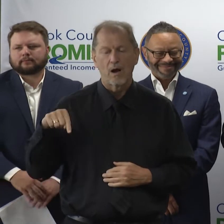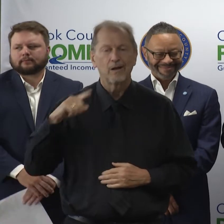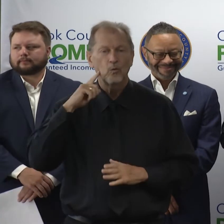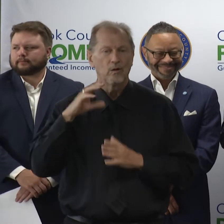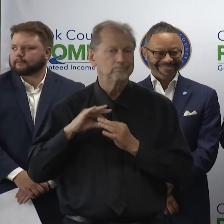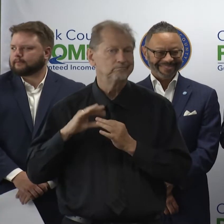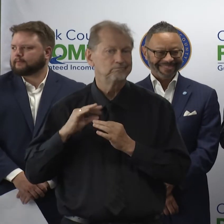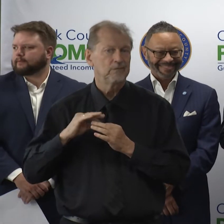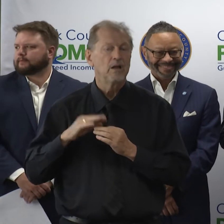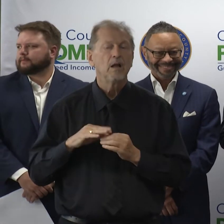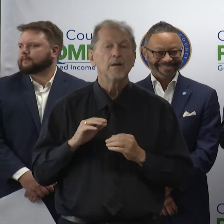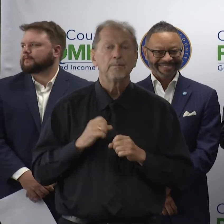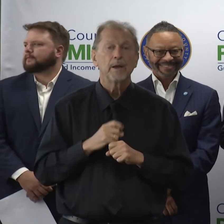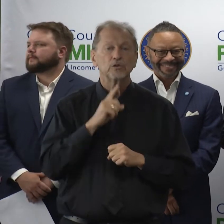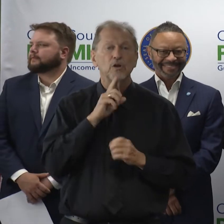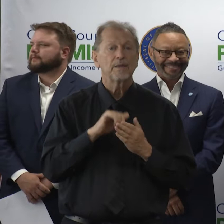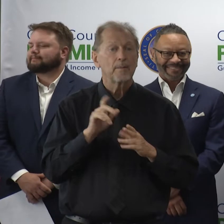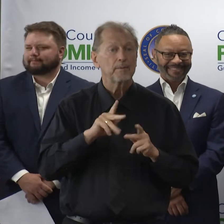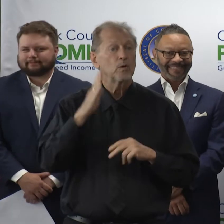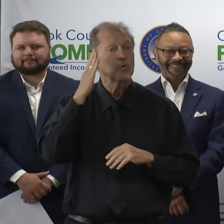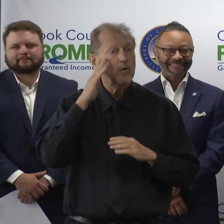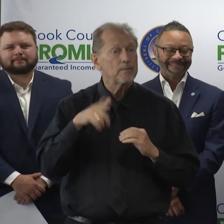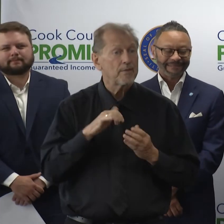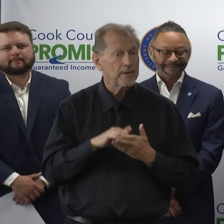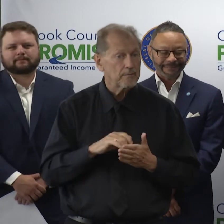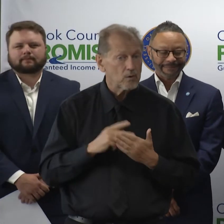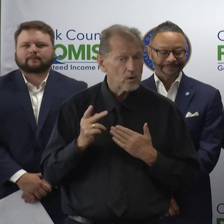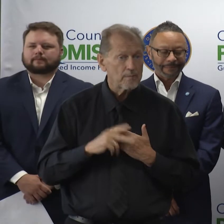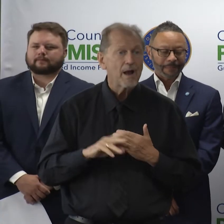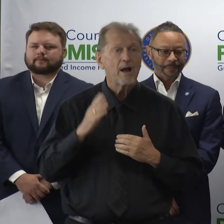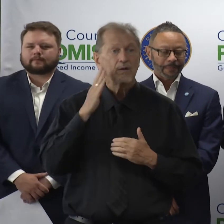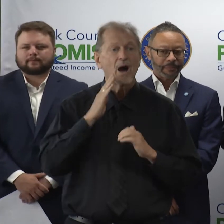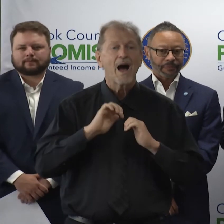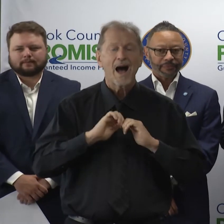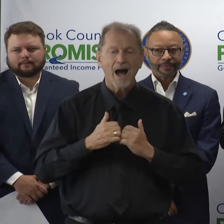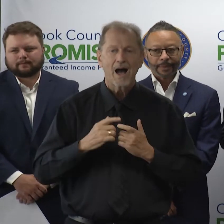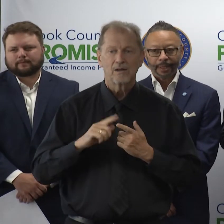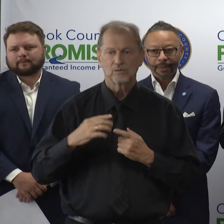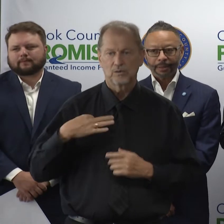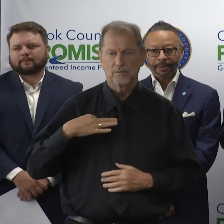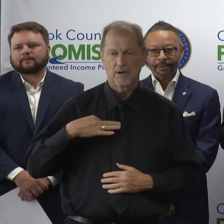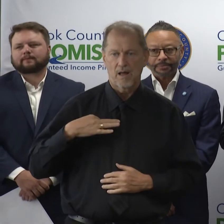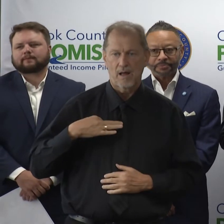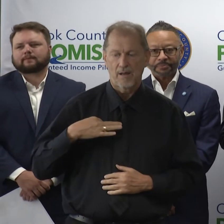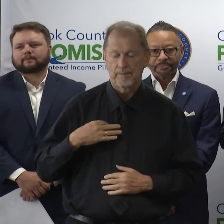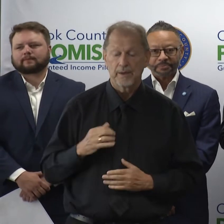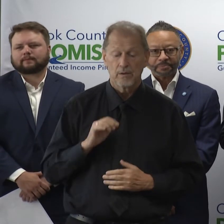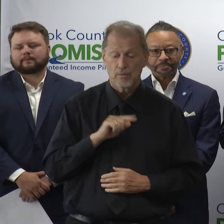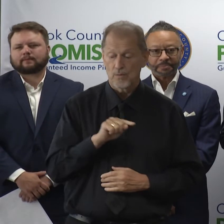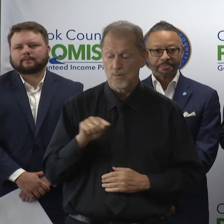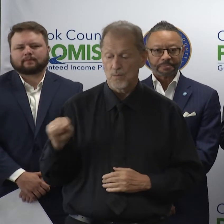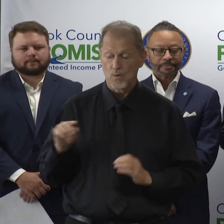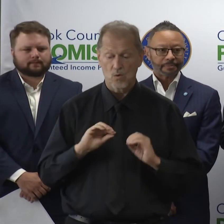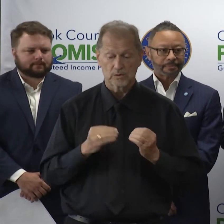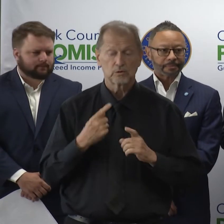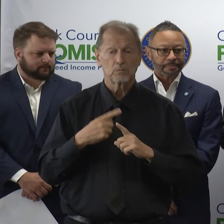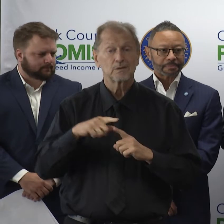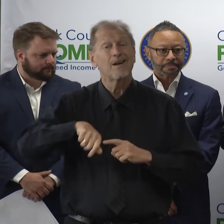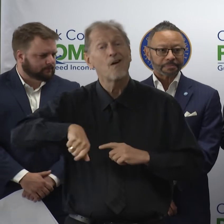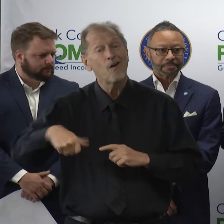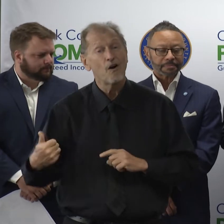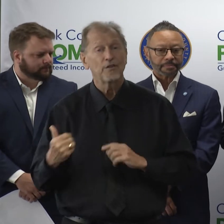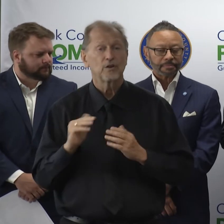ensure that people know about our program and also know how to apply. These 6 partners, as well as many other